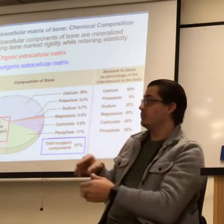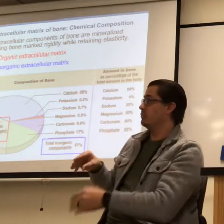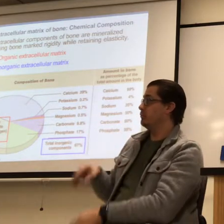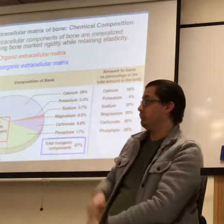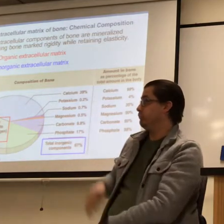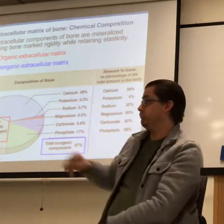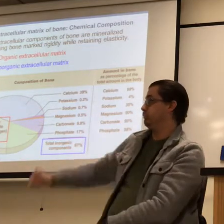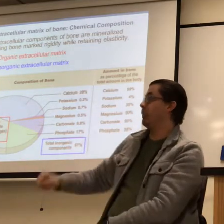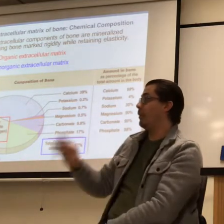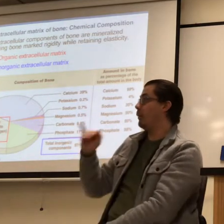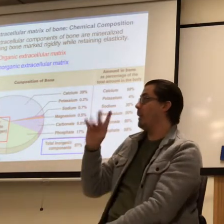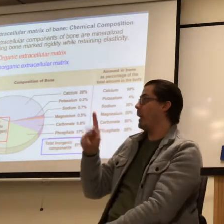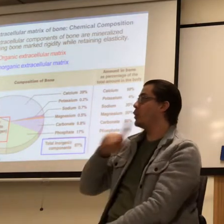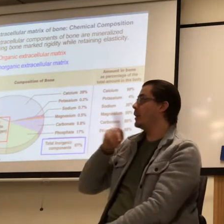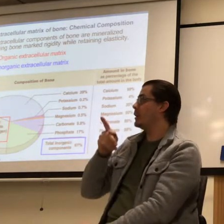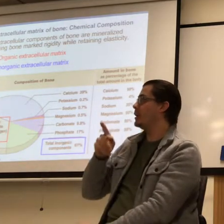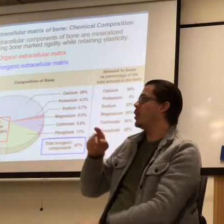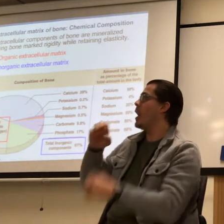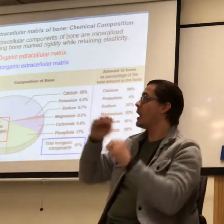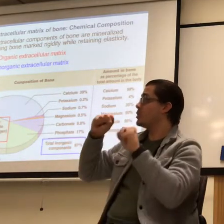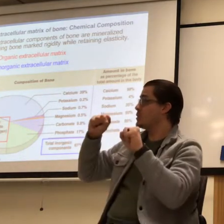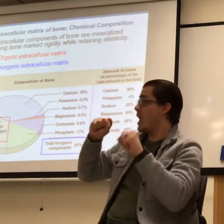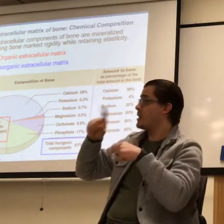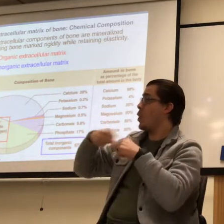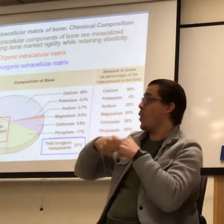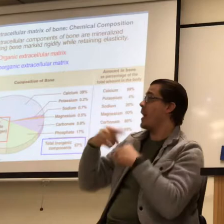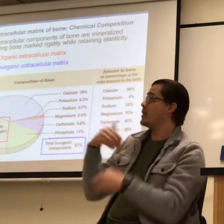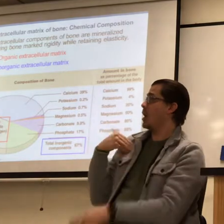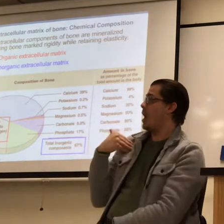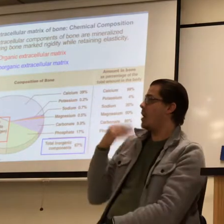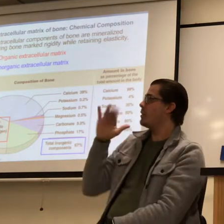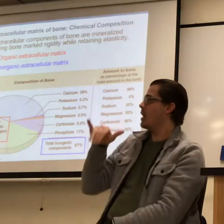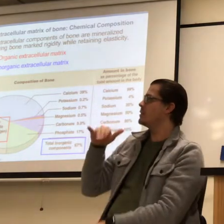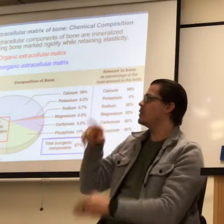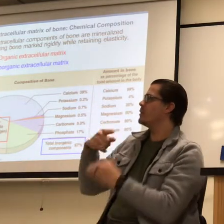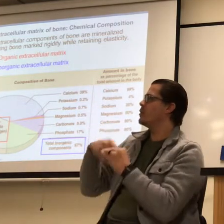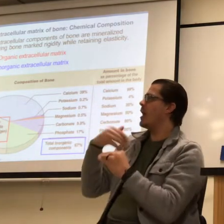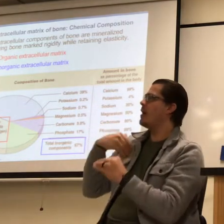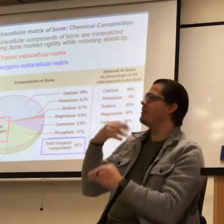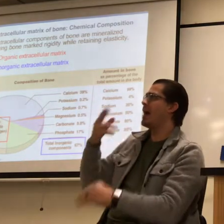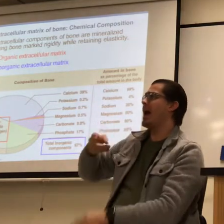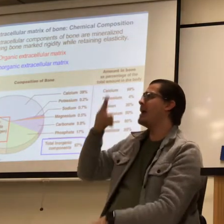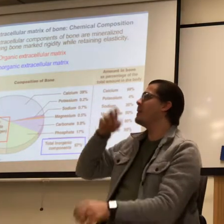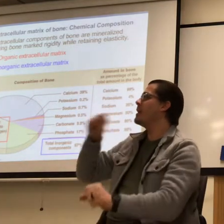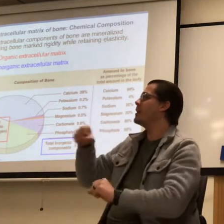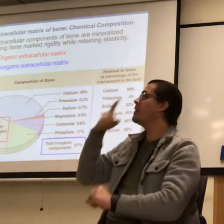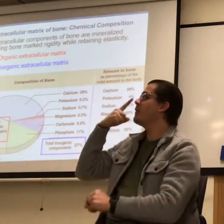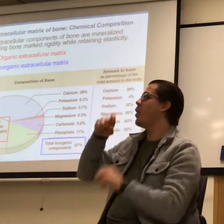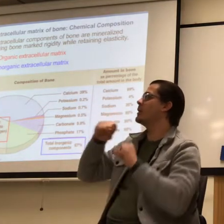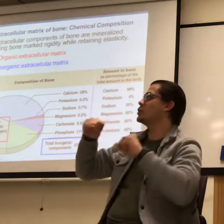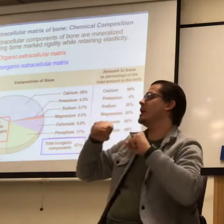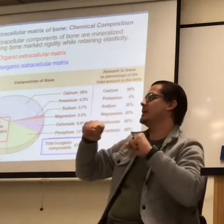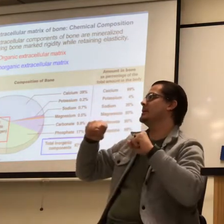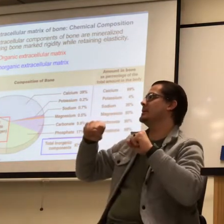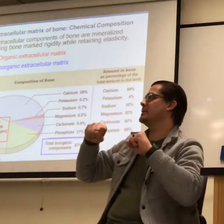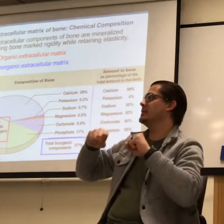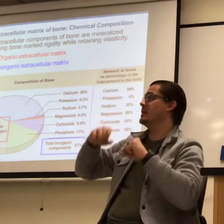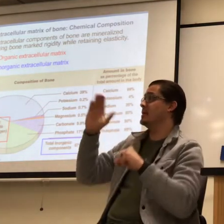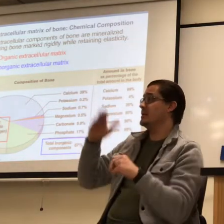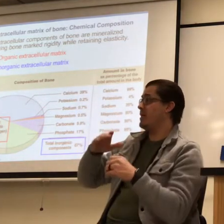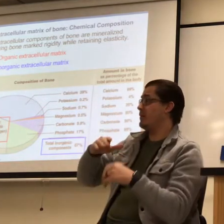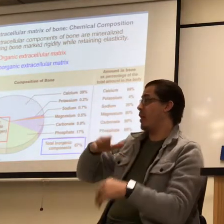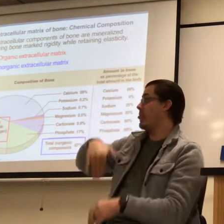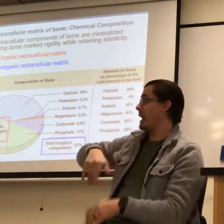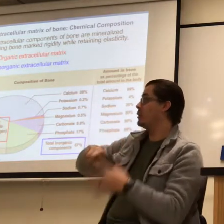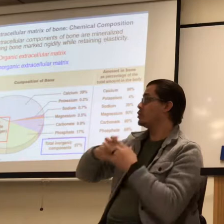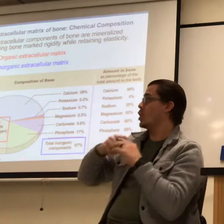right? So exercise when you're young, because that's when you have the highest capacity to exercise. It's never too late to